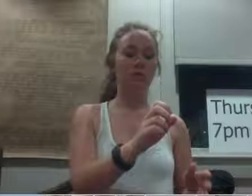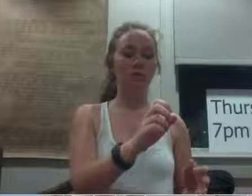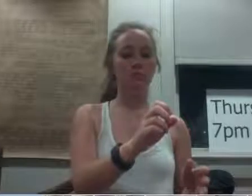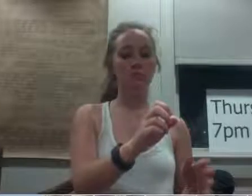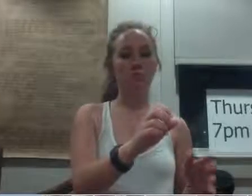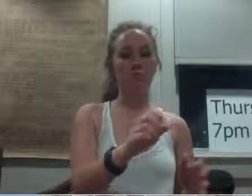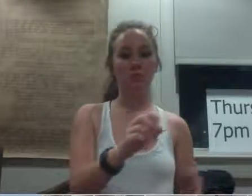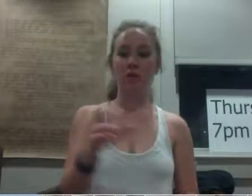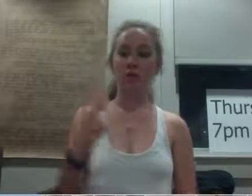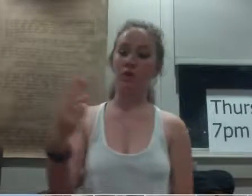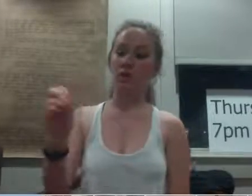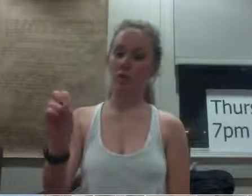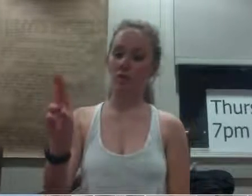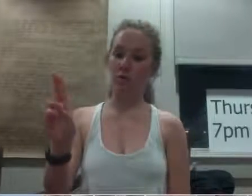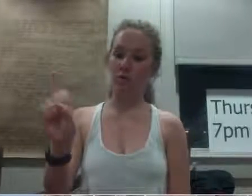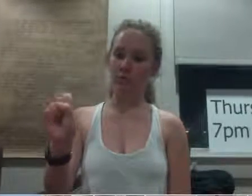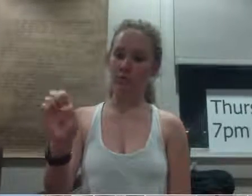is one of the parts of it,